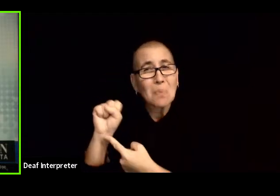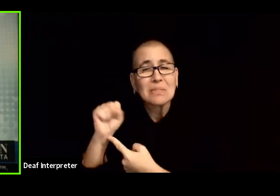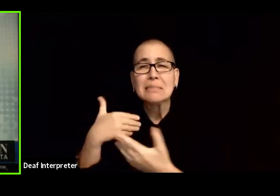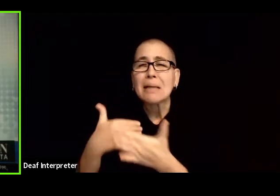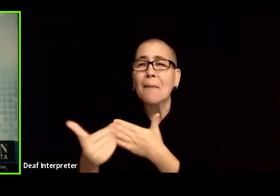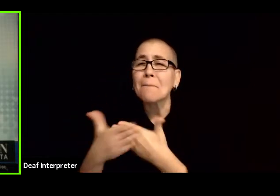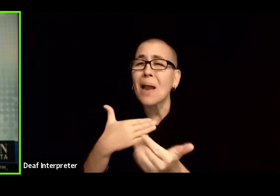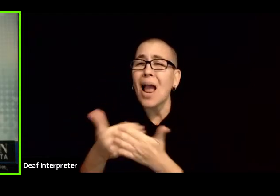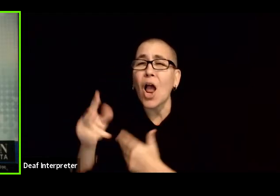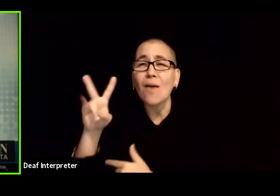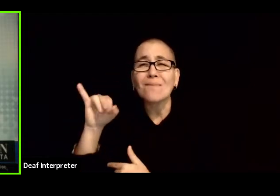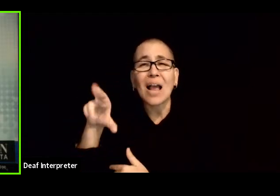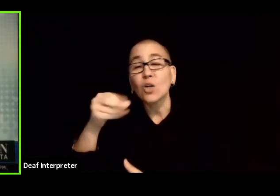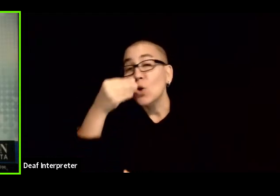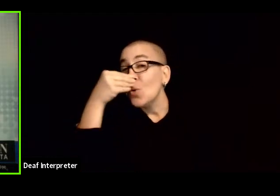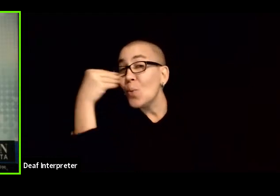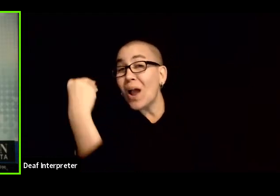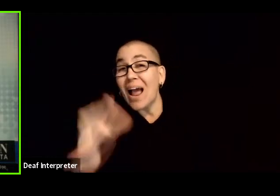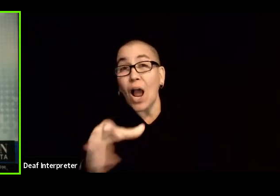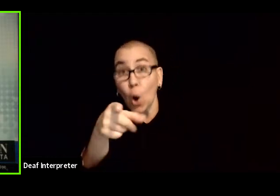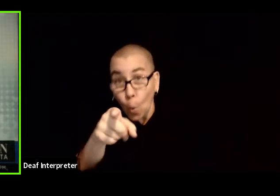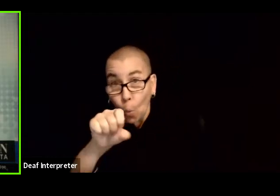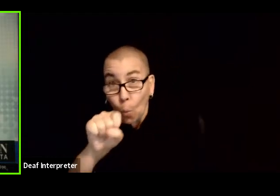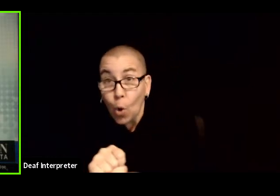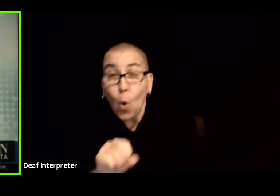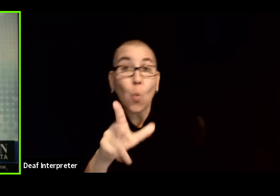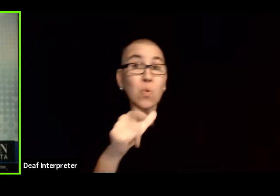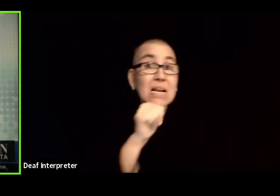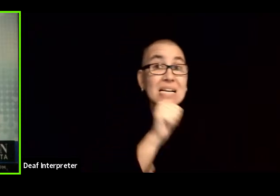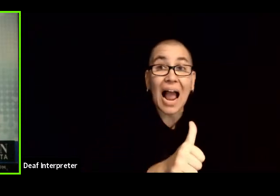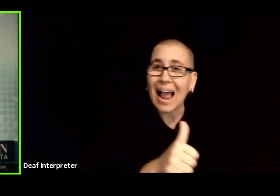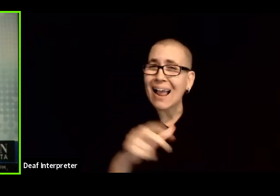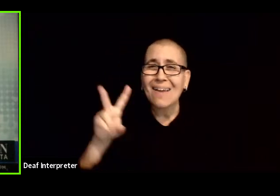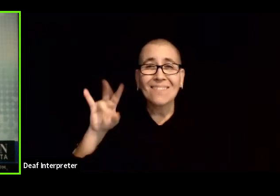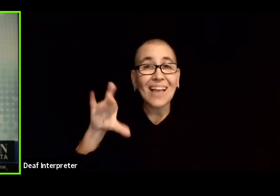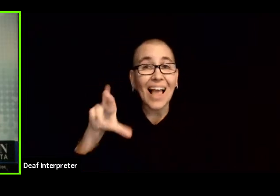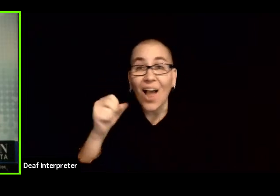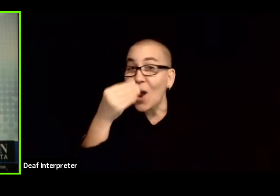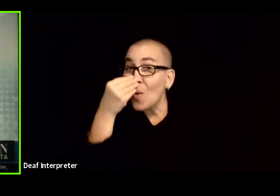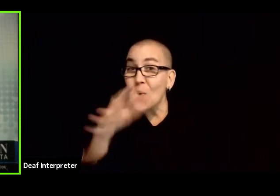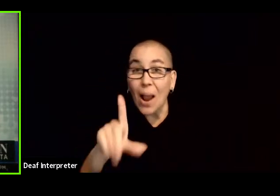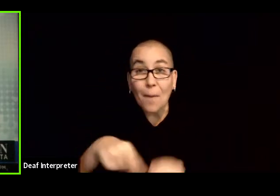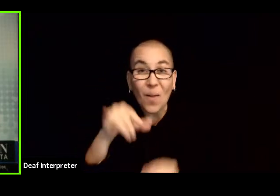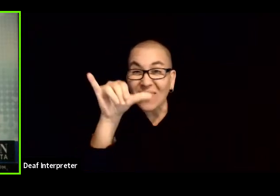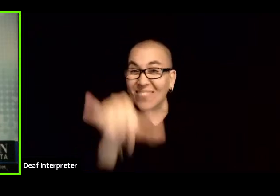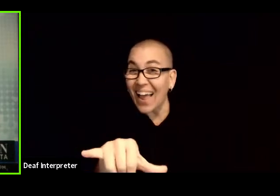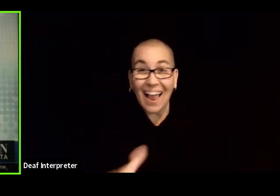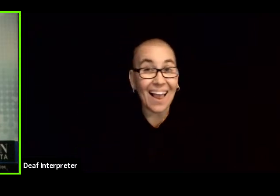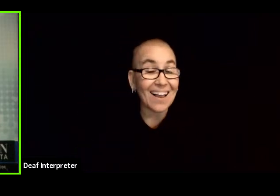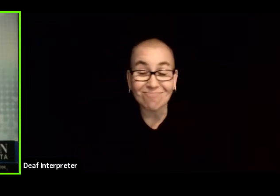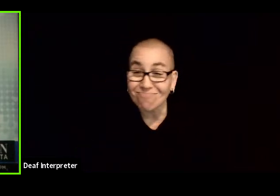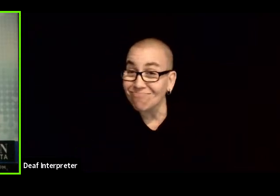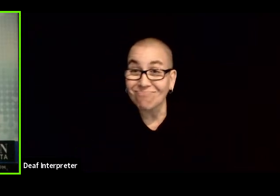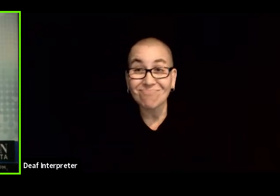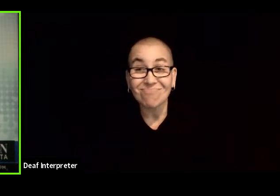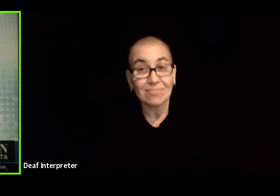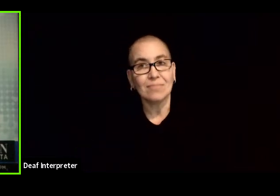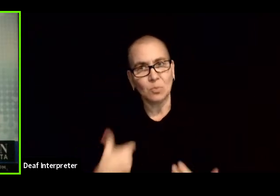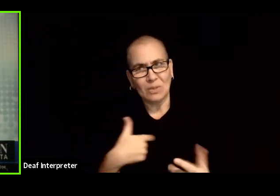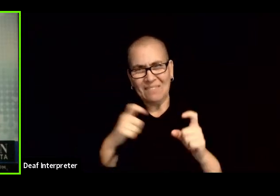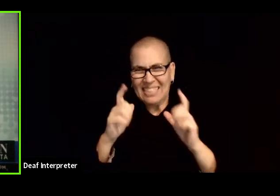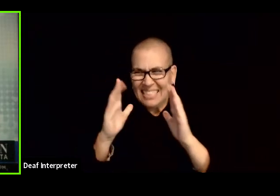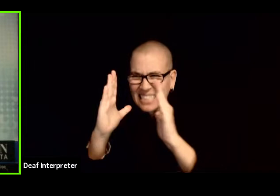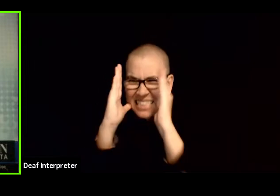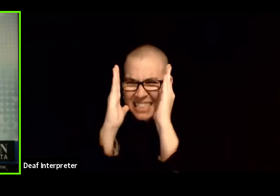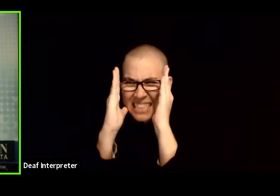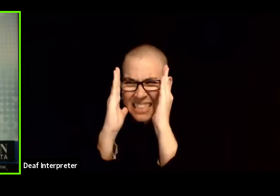off. One takeaway for the rest of us is that we need to do what we can to protect our healthcare workers and